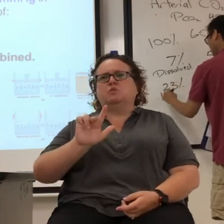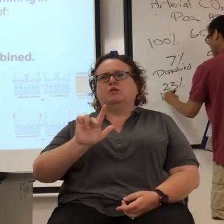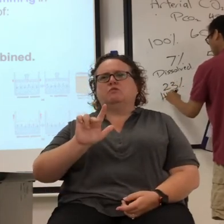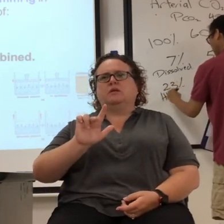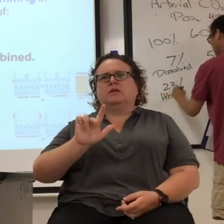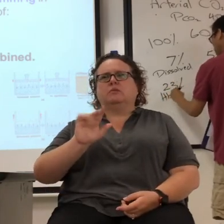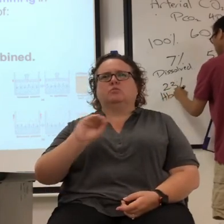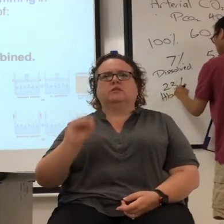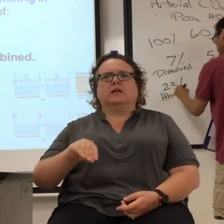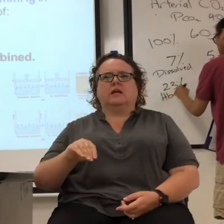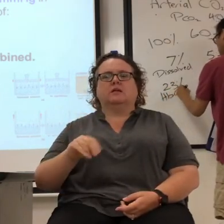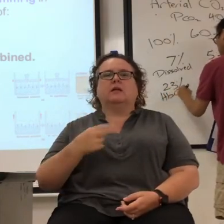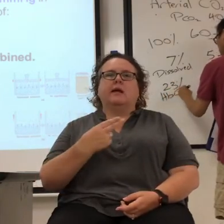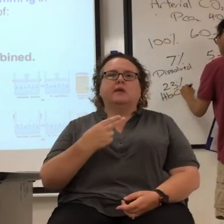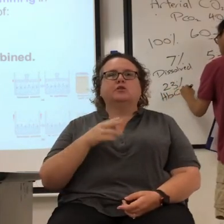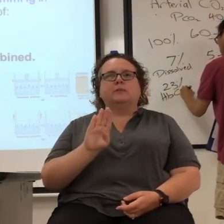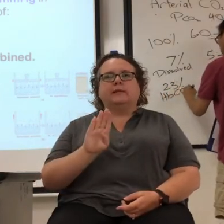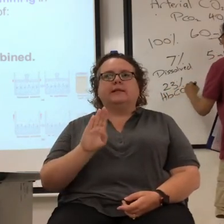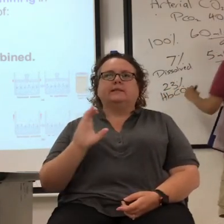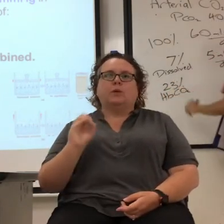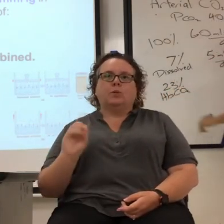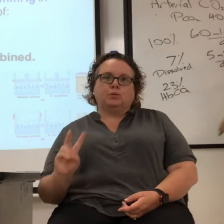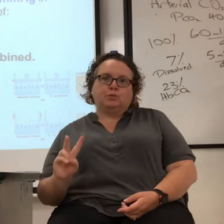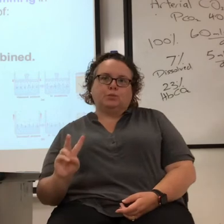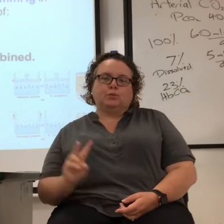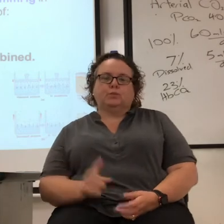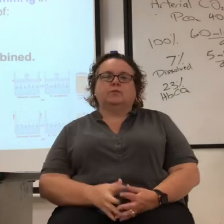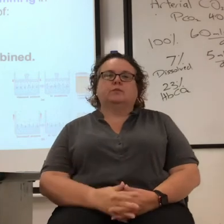Bound hemoglobin, HbCO2.